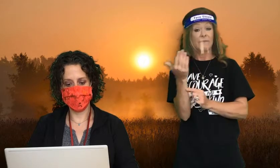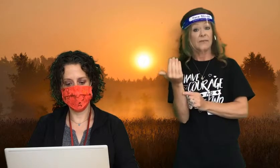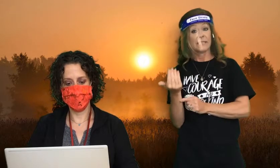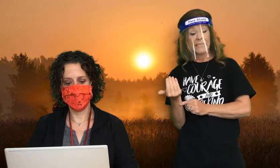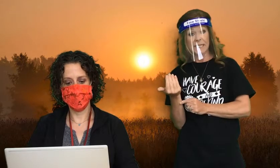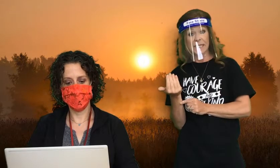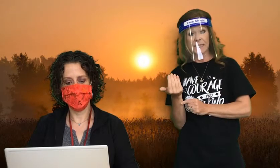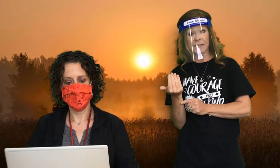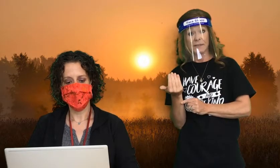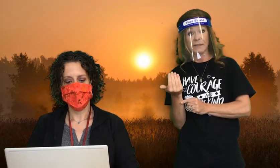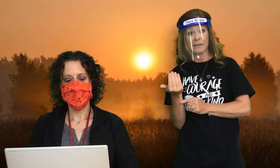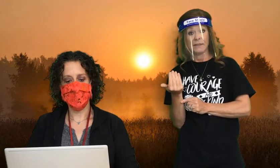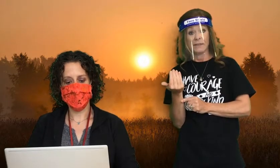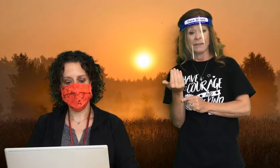10:15.